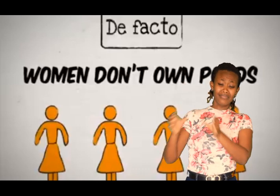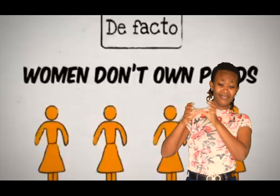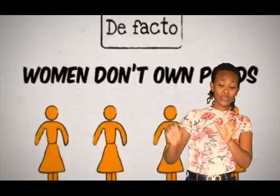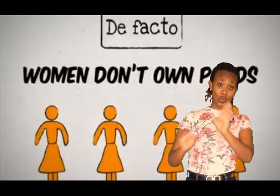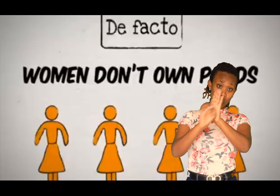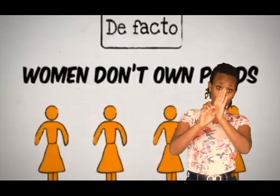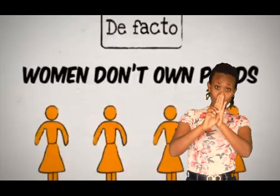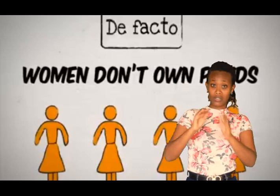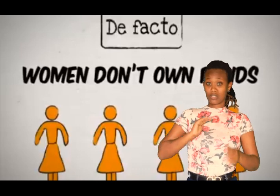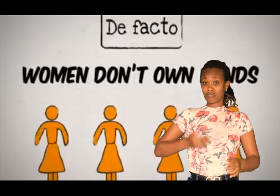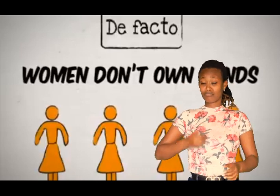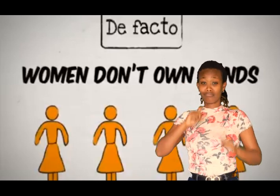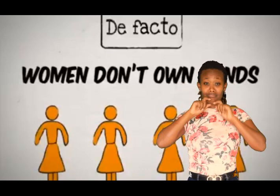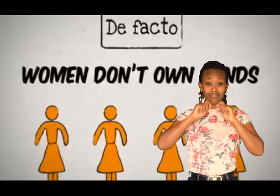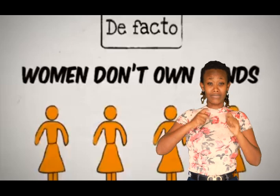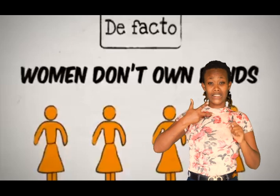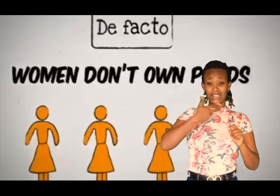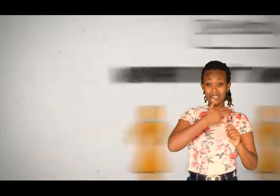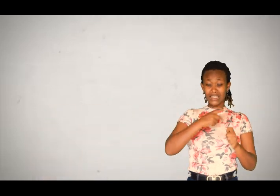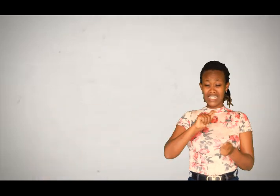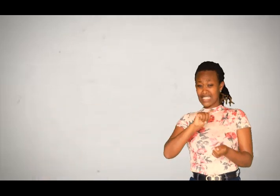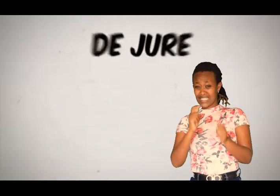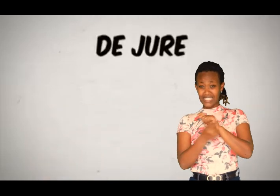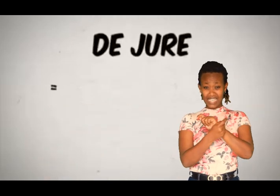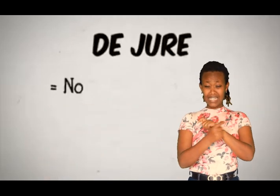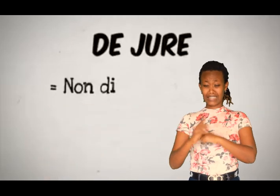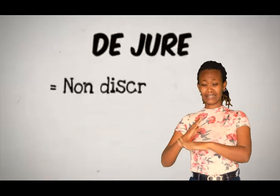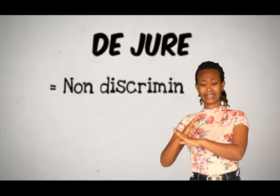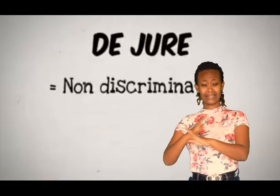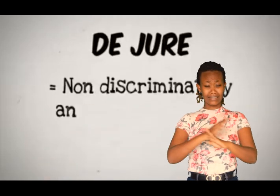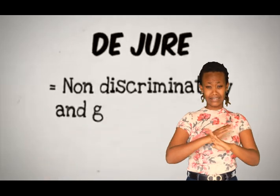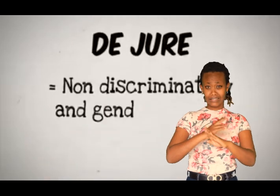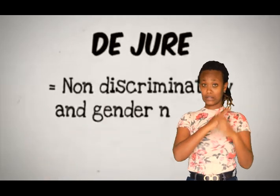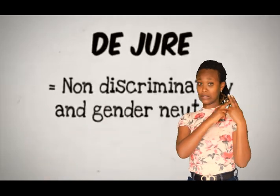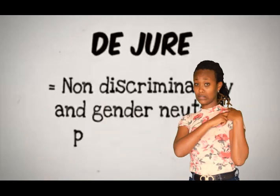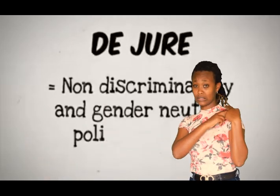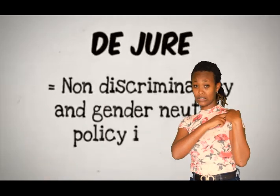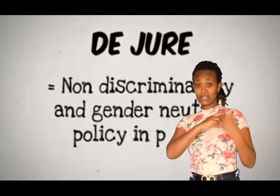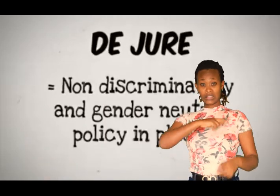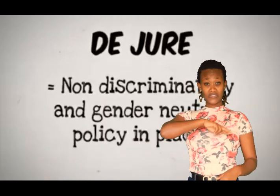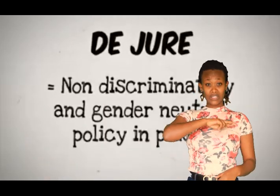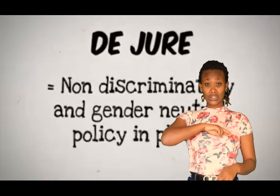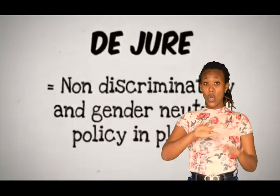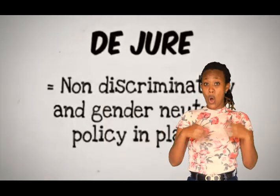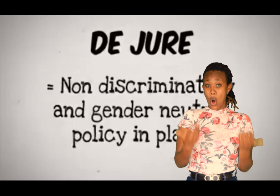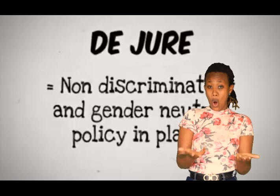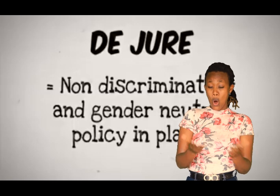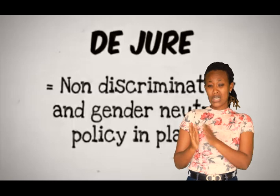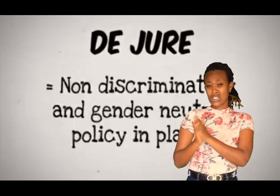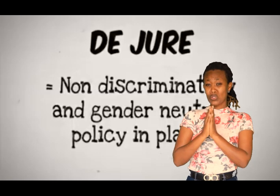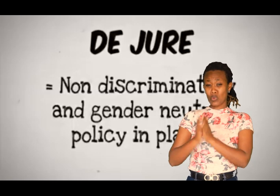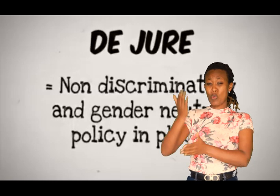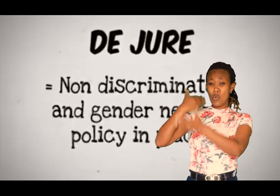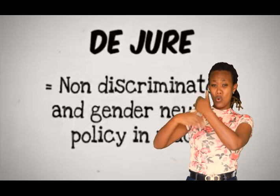female genitalia is cut or disfigured, has been defended as a religious responsibility or a traditional